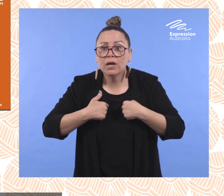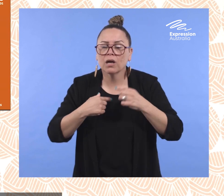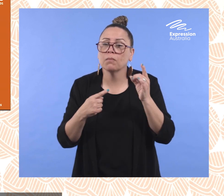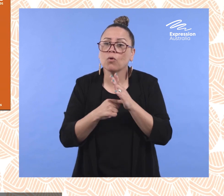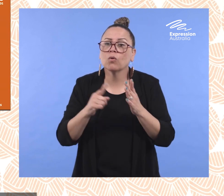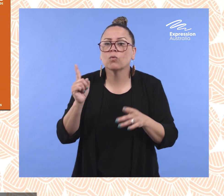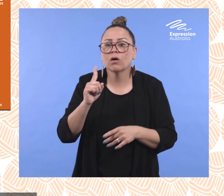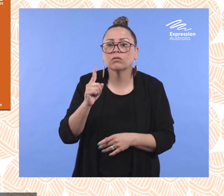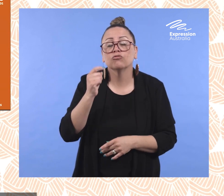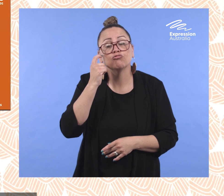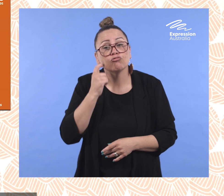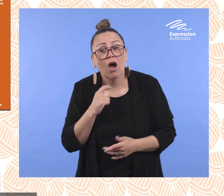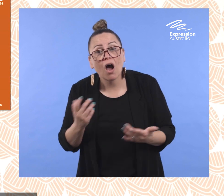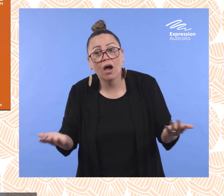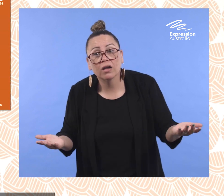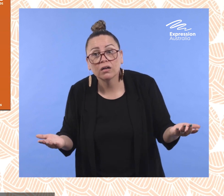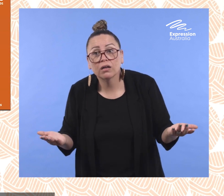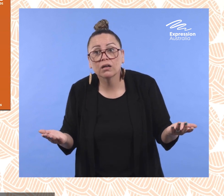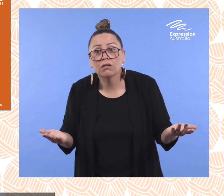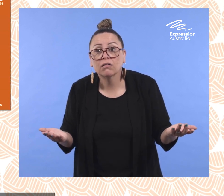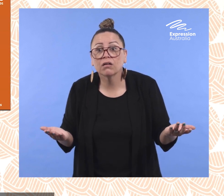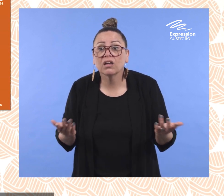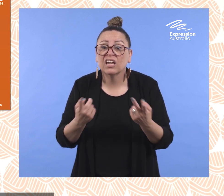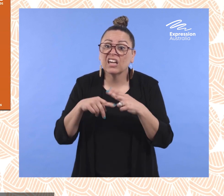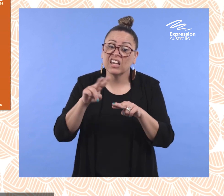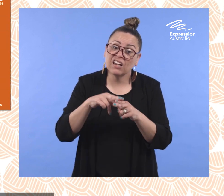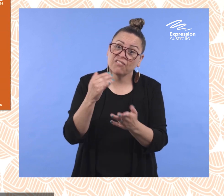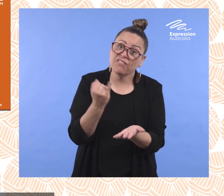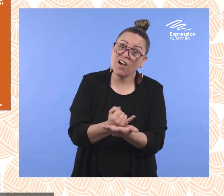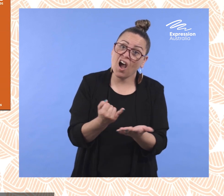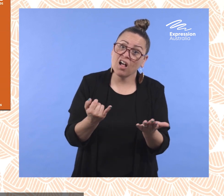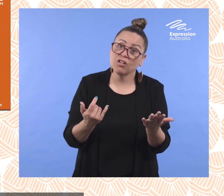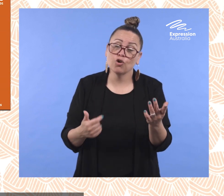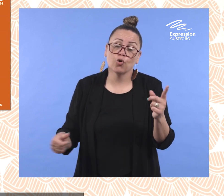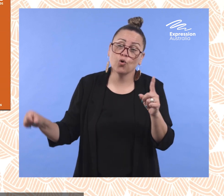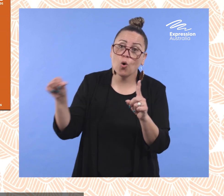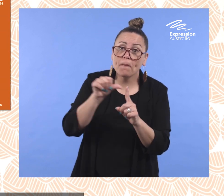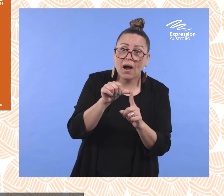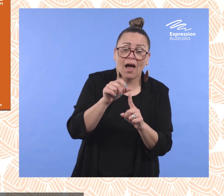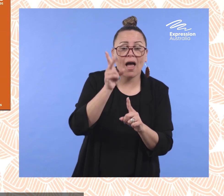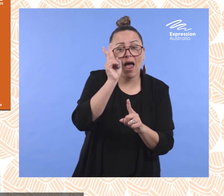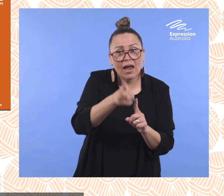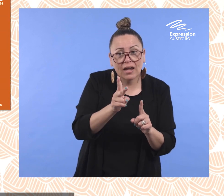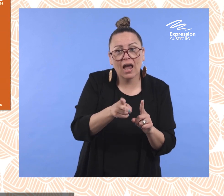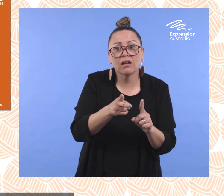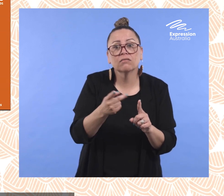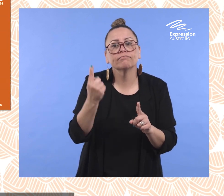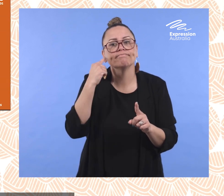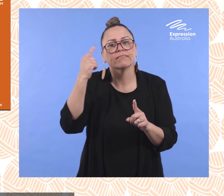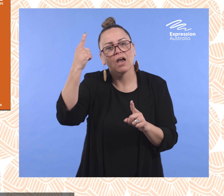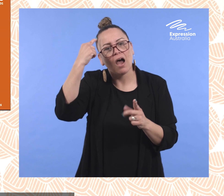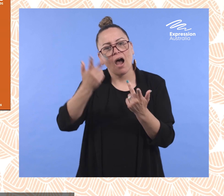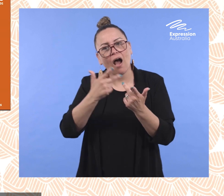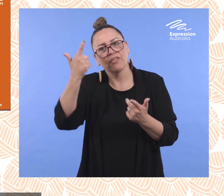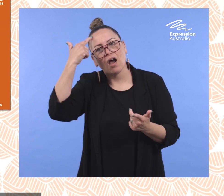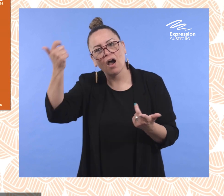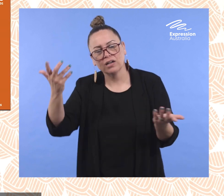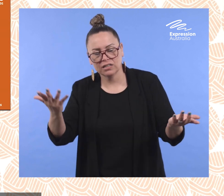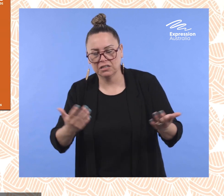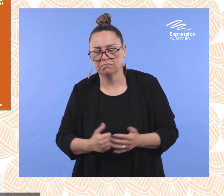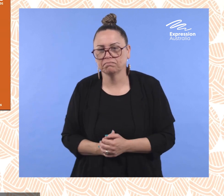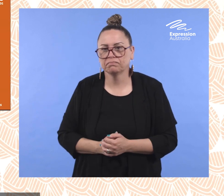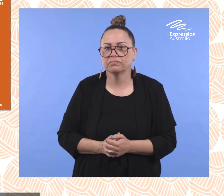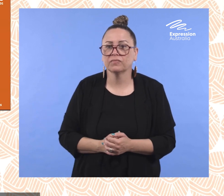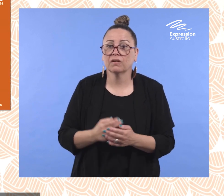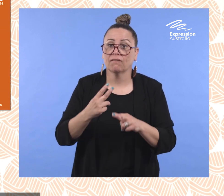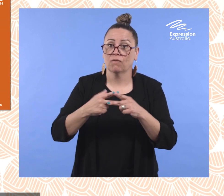to at least give it a shot. And again, if it doesn't work out, you go back to the drawing board and you try and come up with other